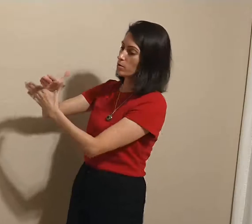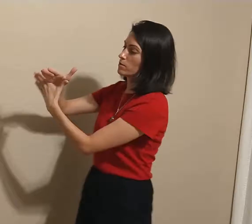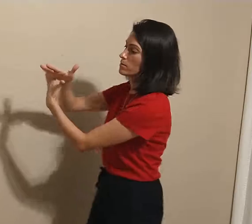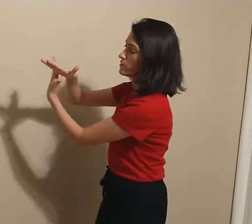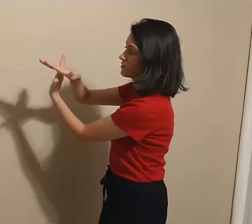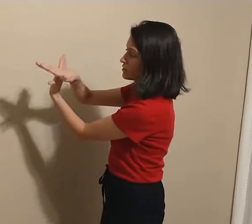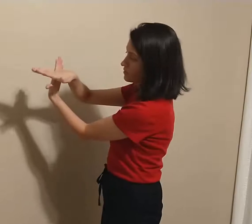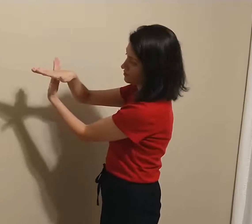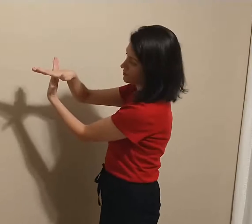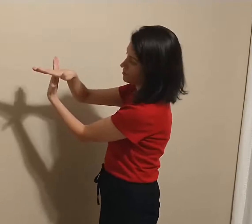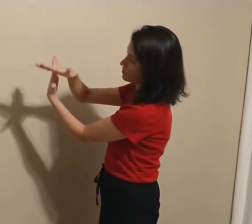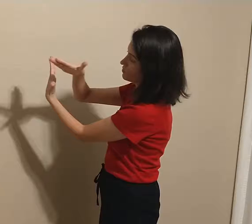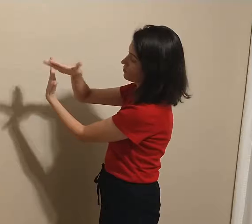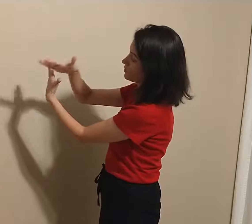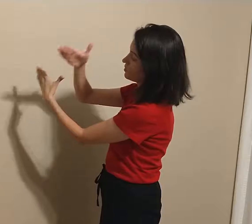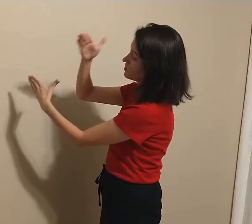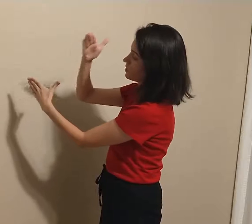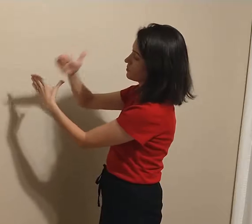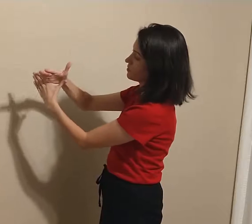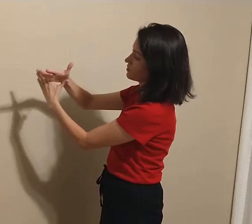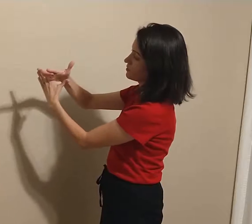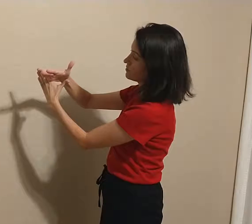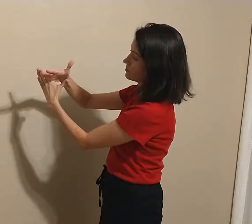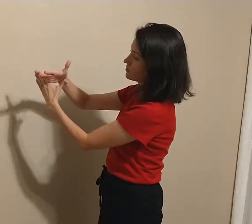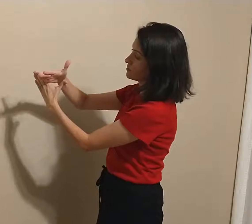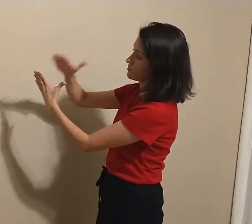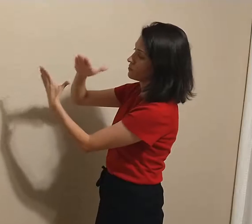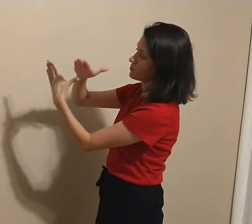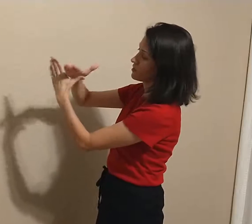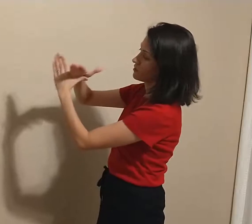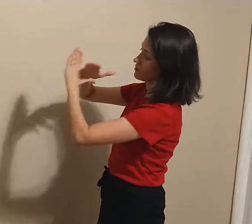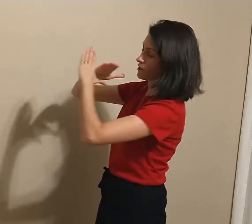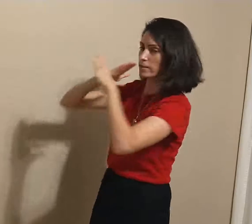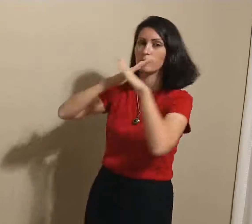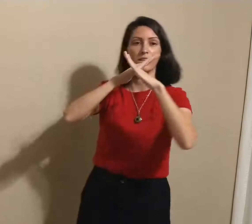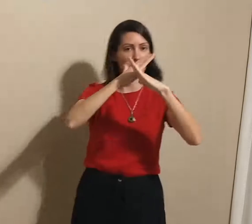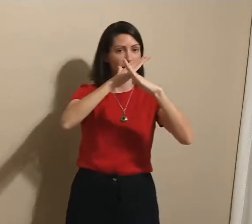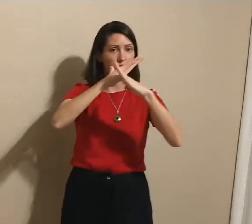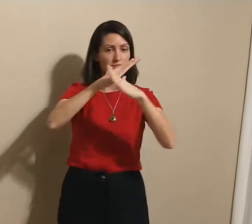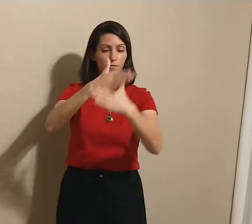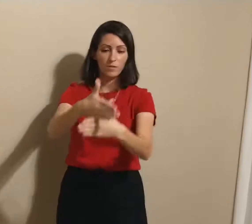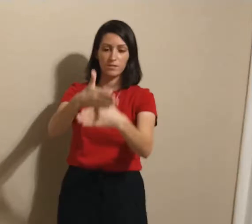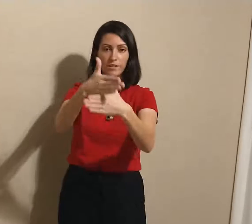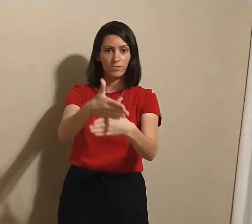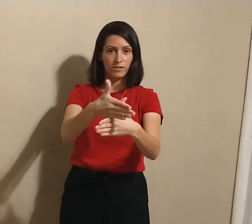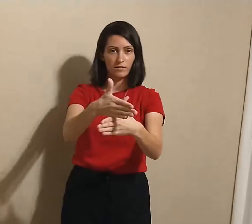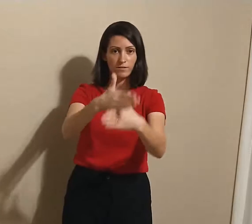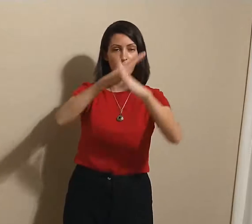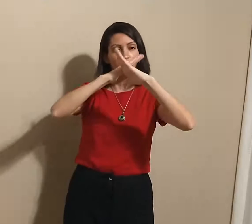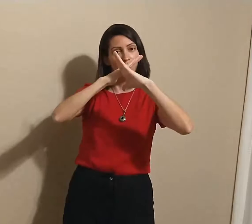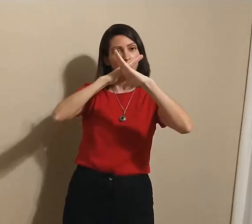put your one on top of the other, almost like you're making an X, but it's down here, not up here.